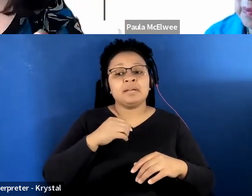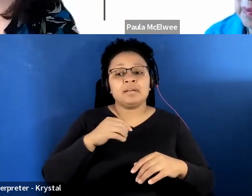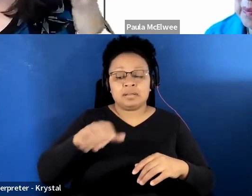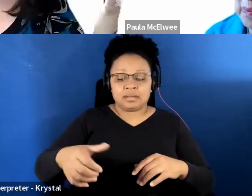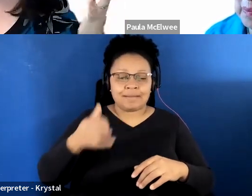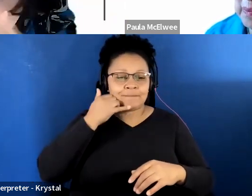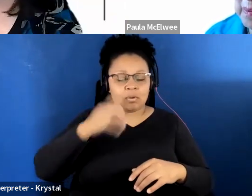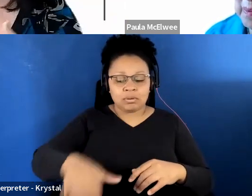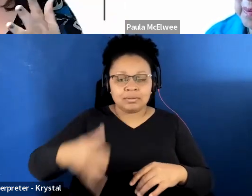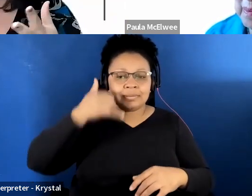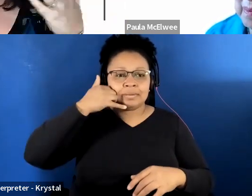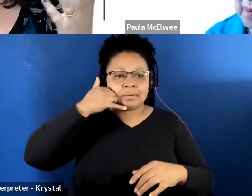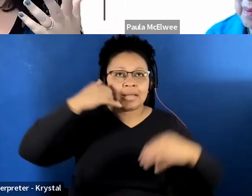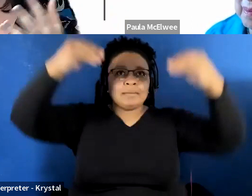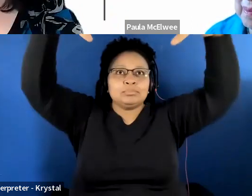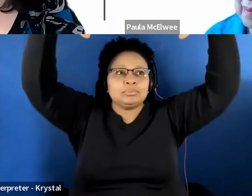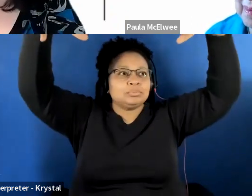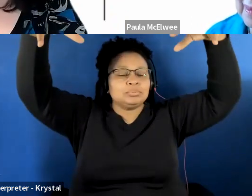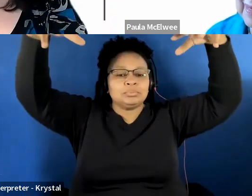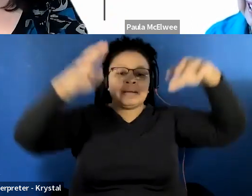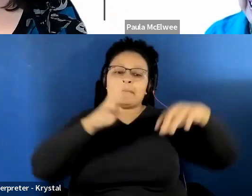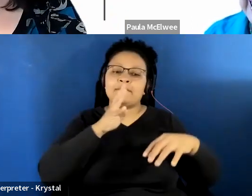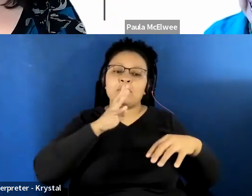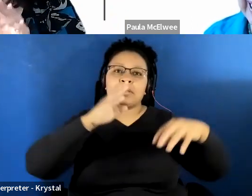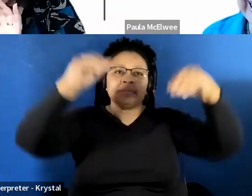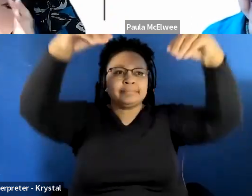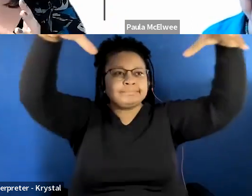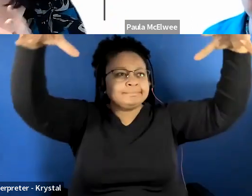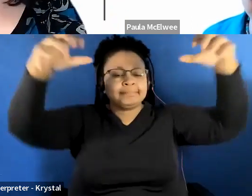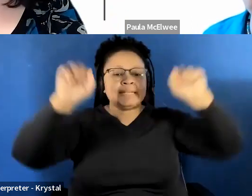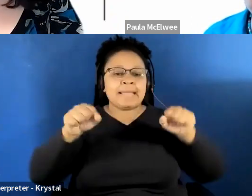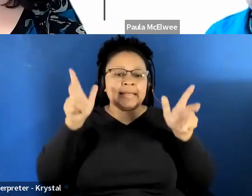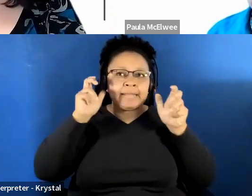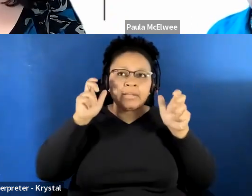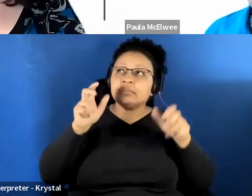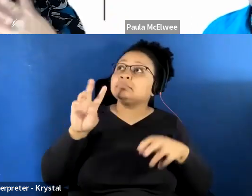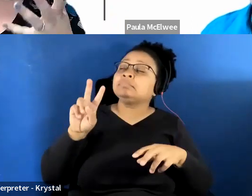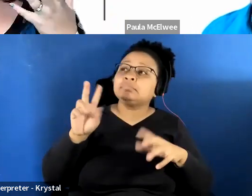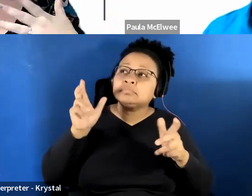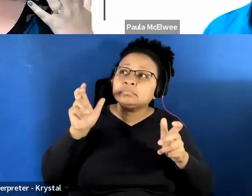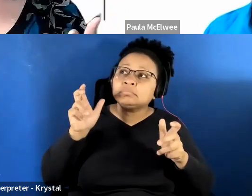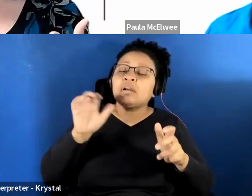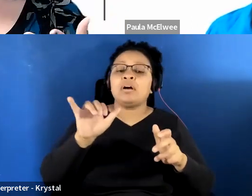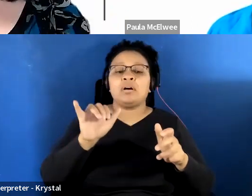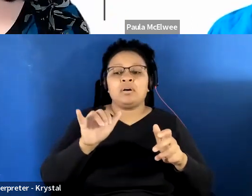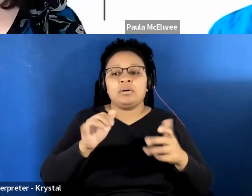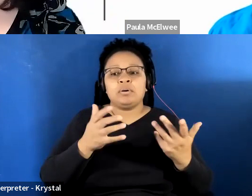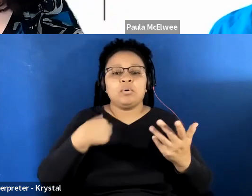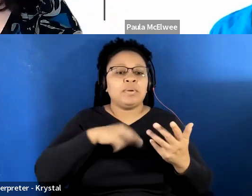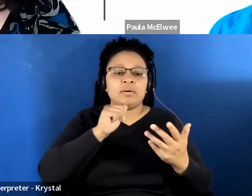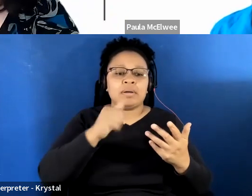everybody, we're, like pizza's here or whatever. So we can try to get everyone's attention without saying we have an angry